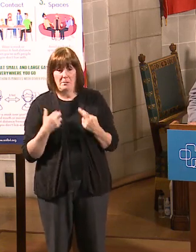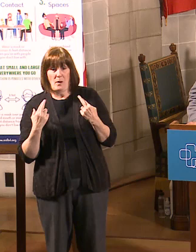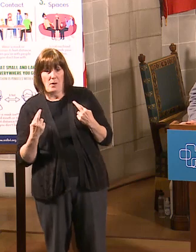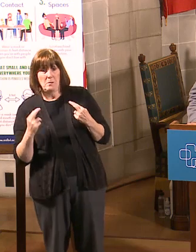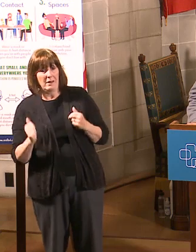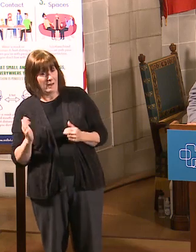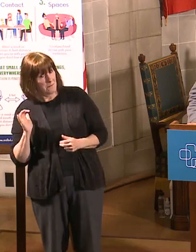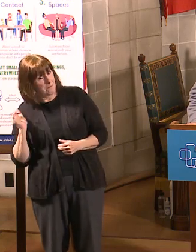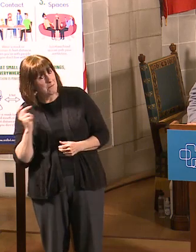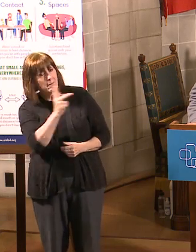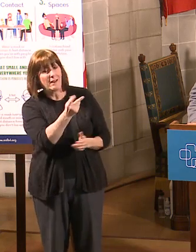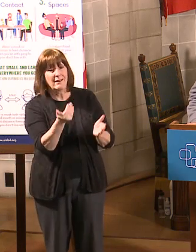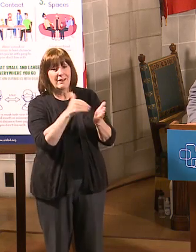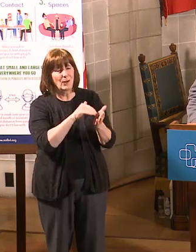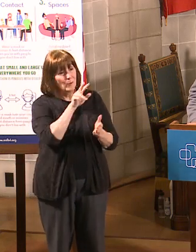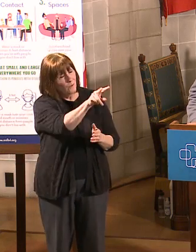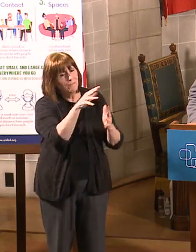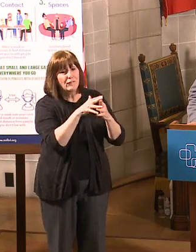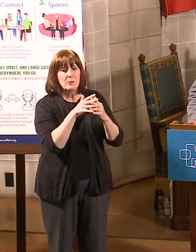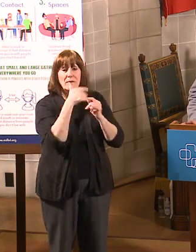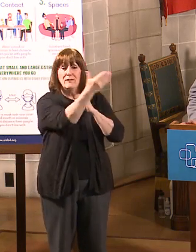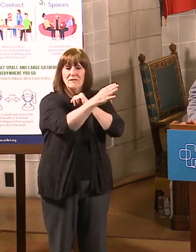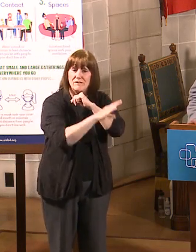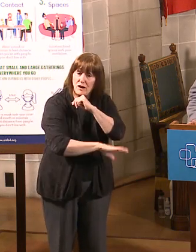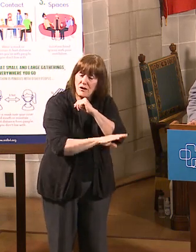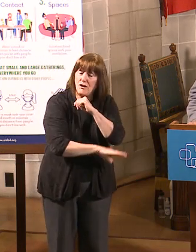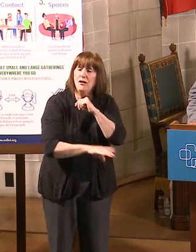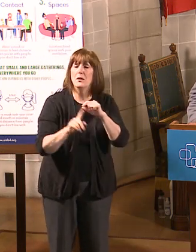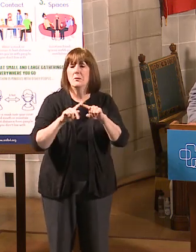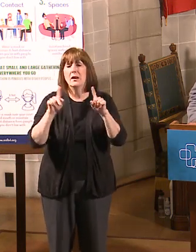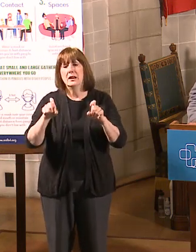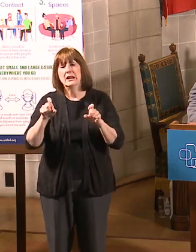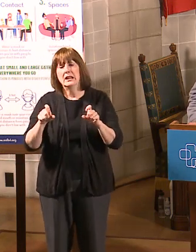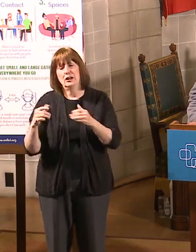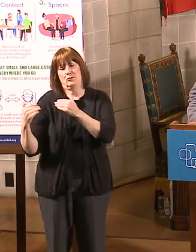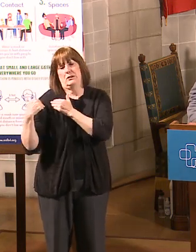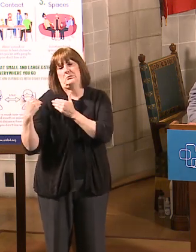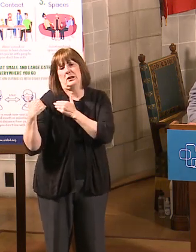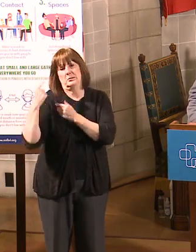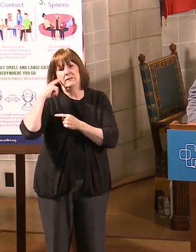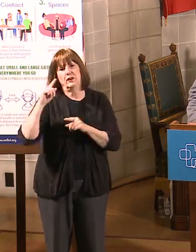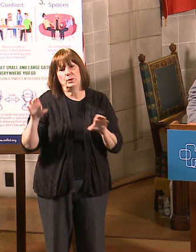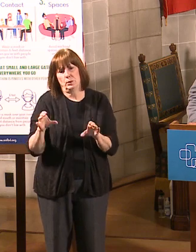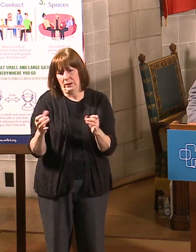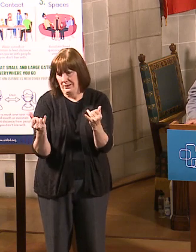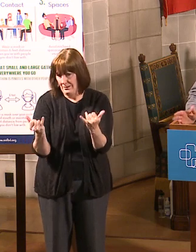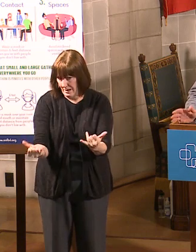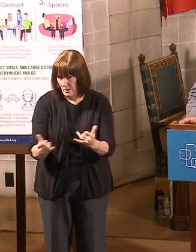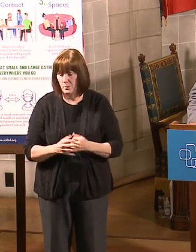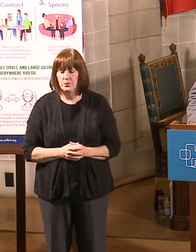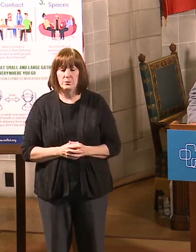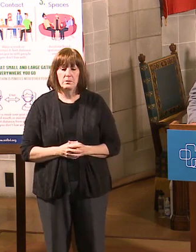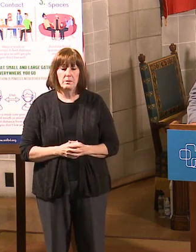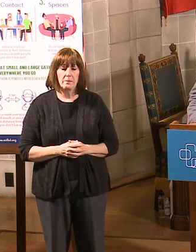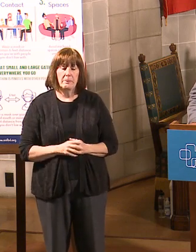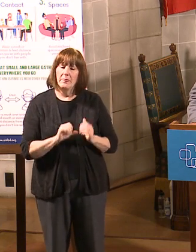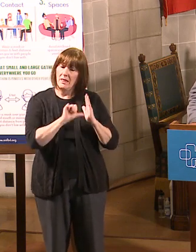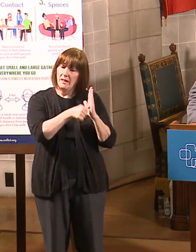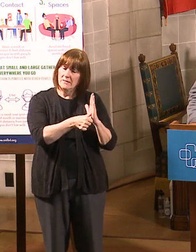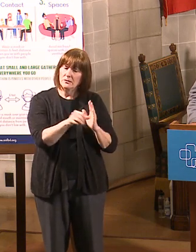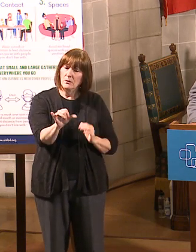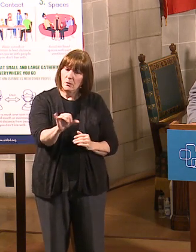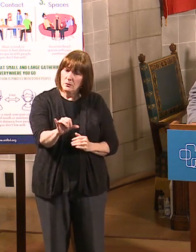go back and watch football next fall, but we've got to be responsible for what we're doing right now. And I want to emphasize,